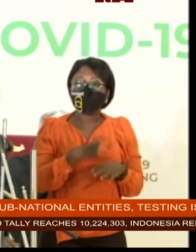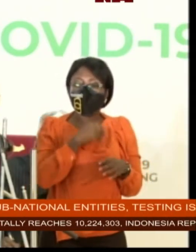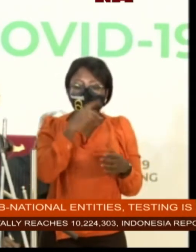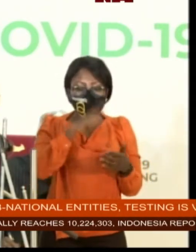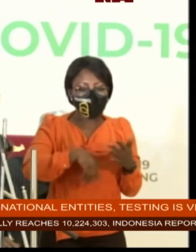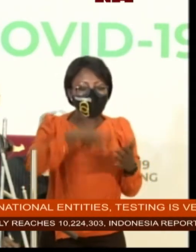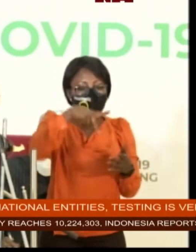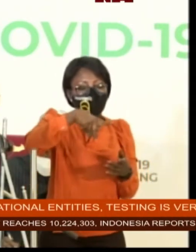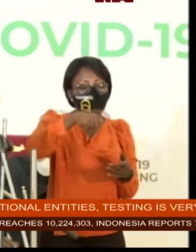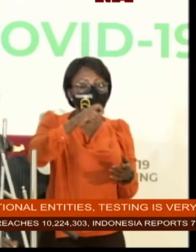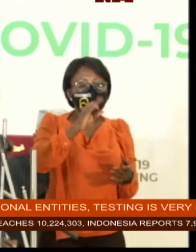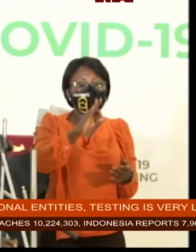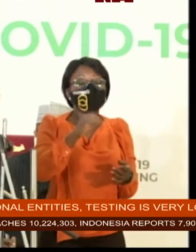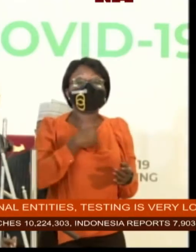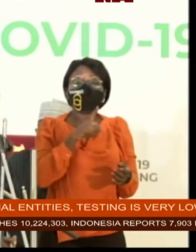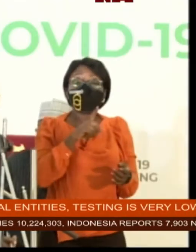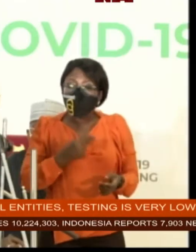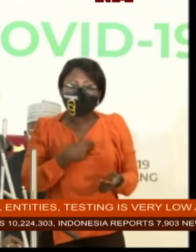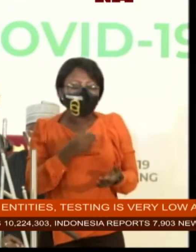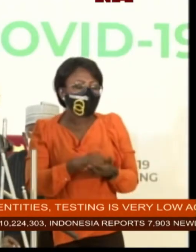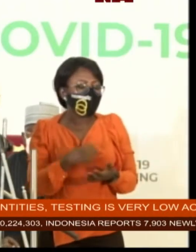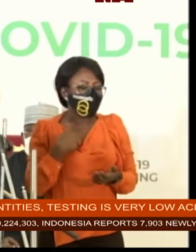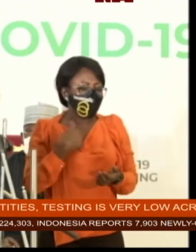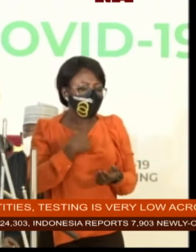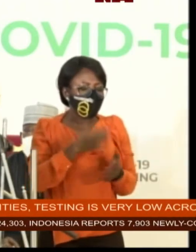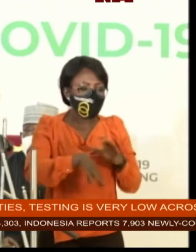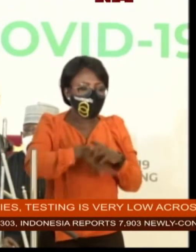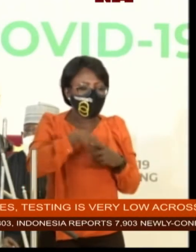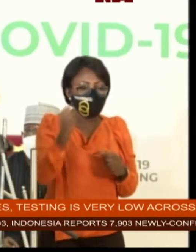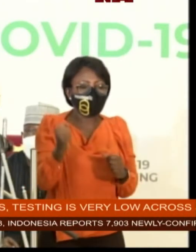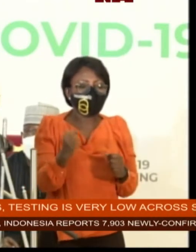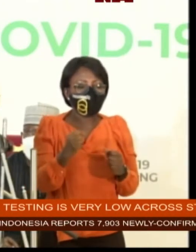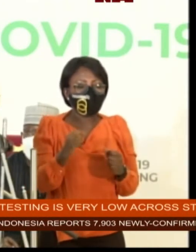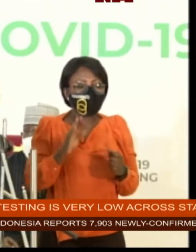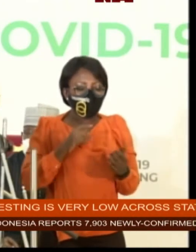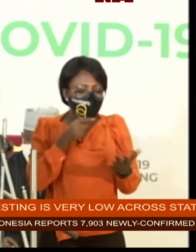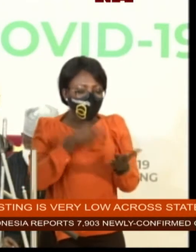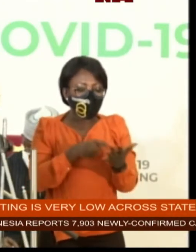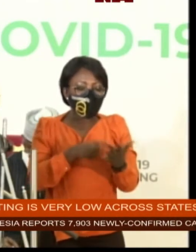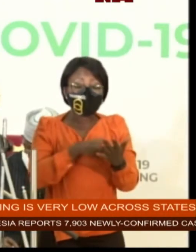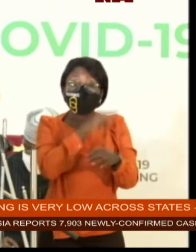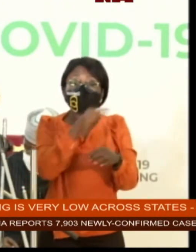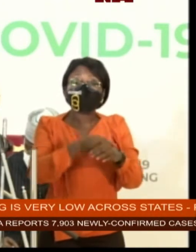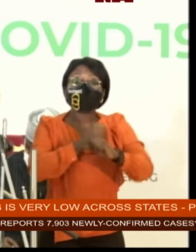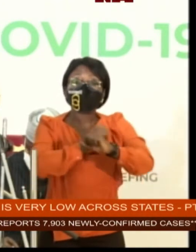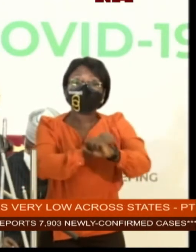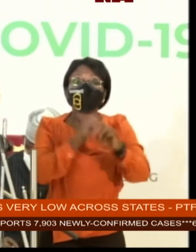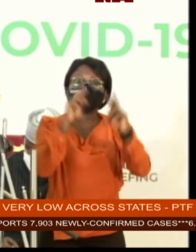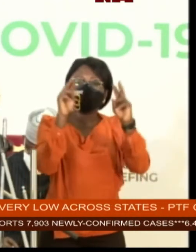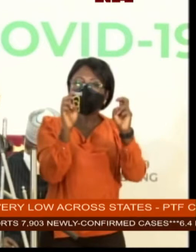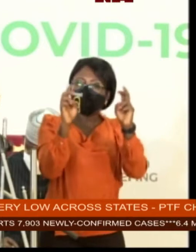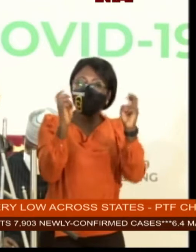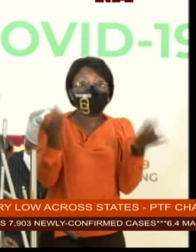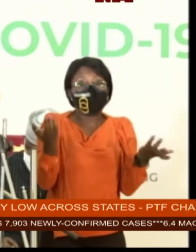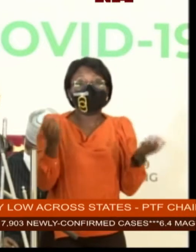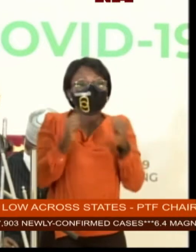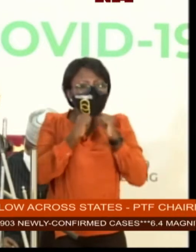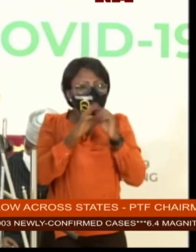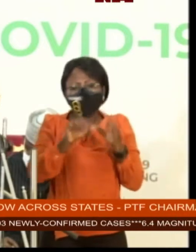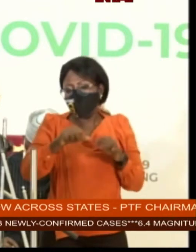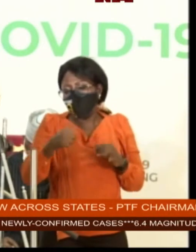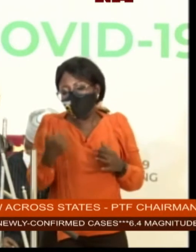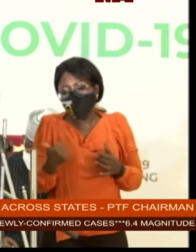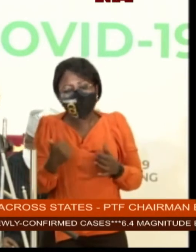Force has assured us, that we have to make health security a national security issue. because that is what it is. Nothing else